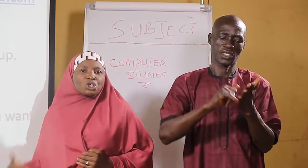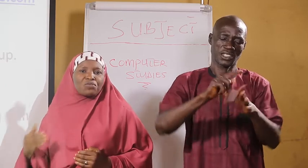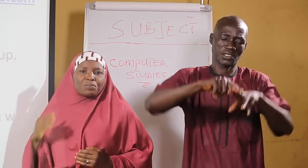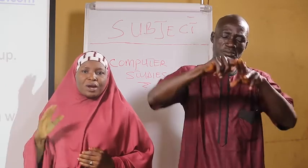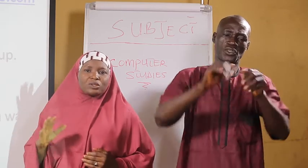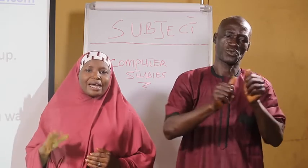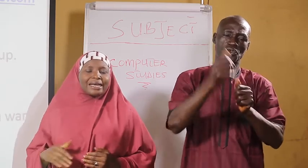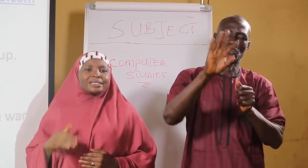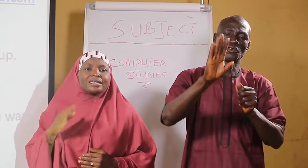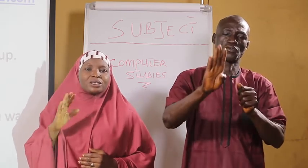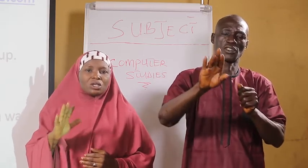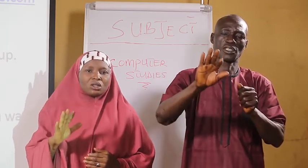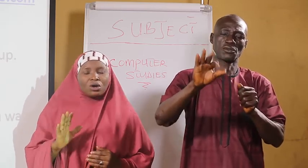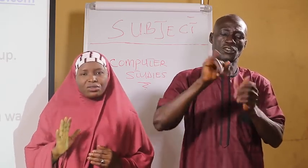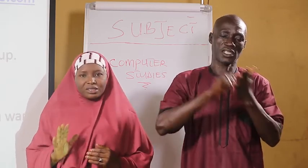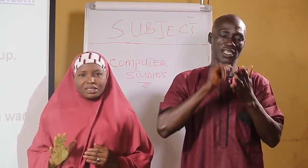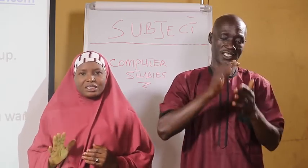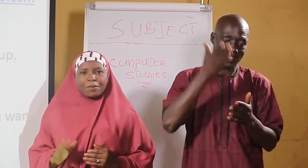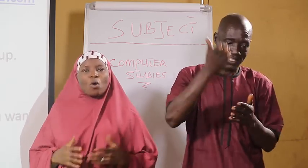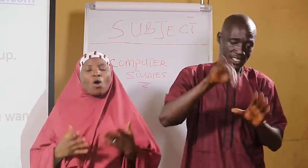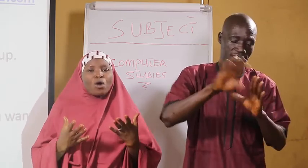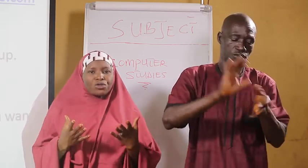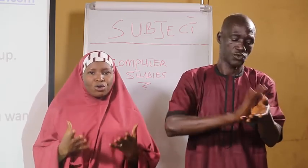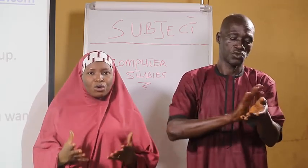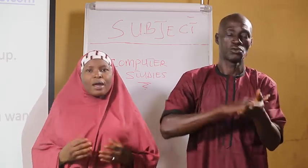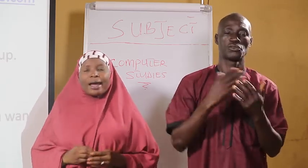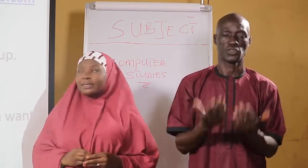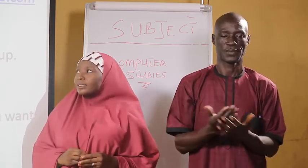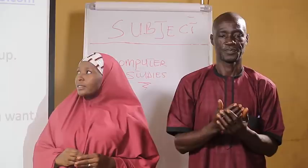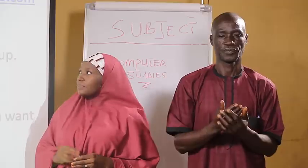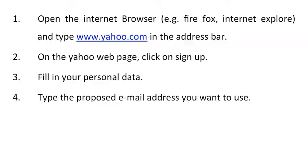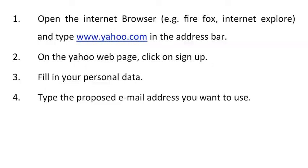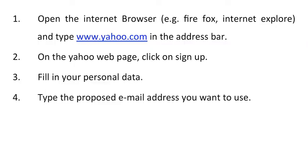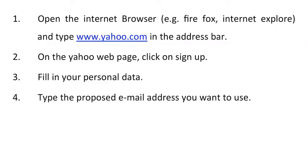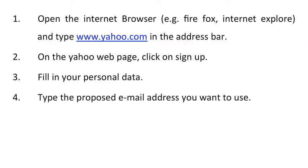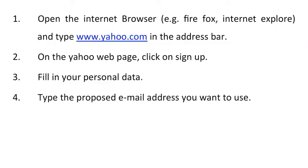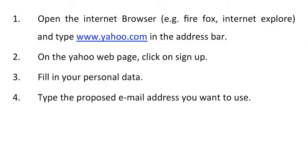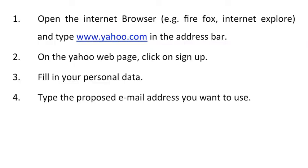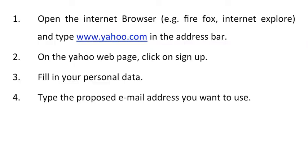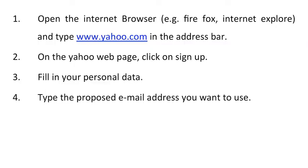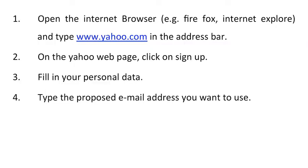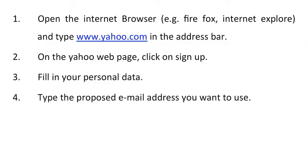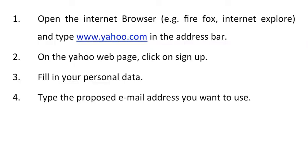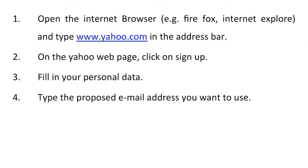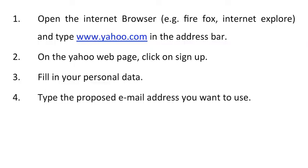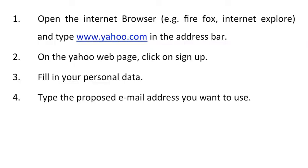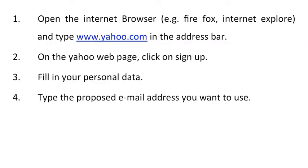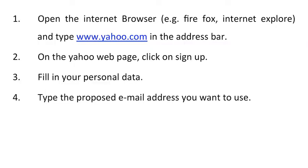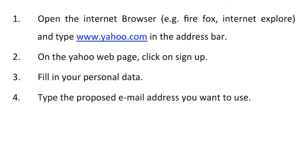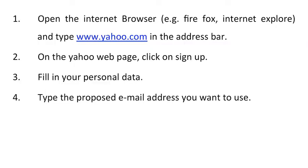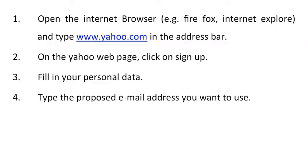on which of the browser is installed on your system or on your handset. These are some of the examples of